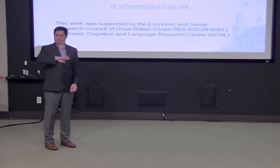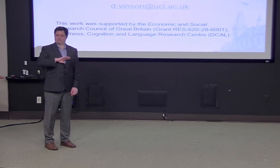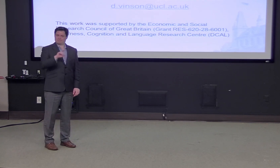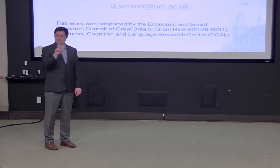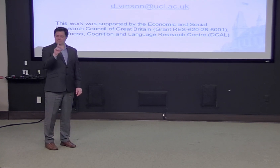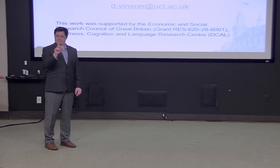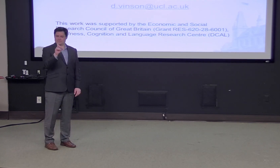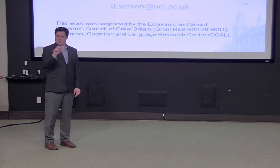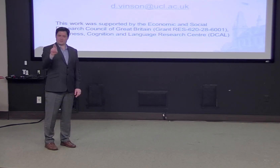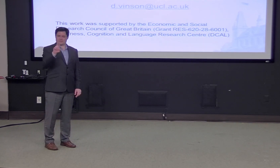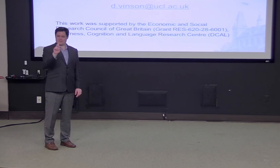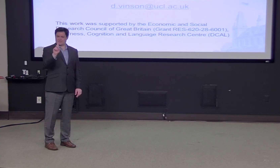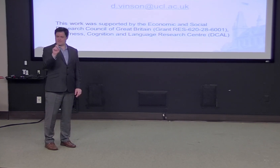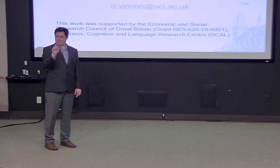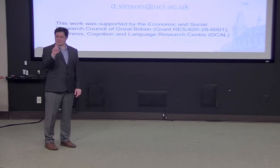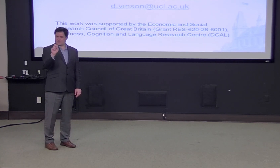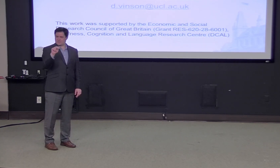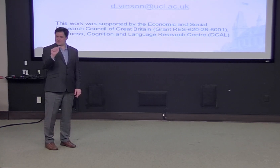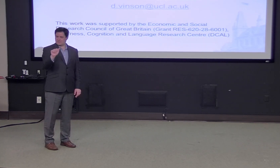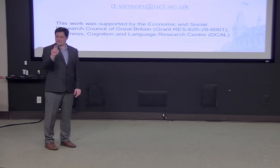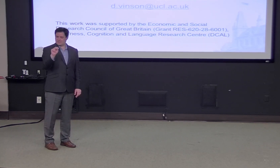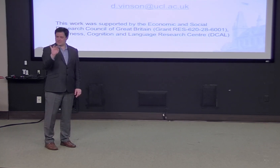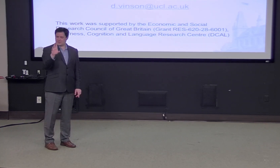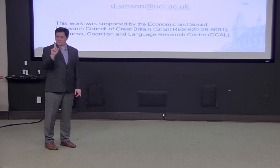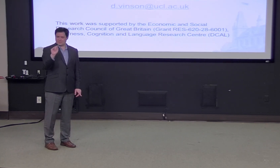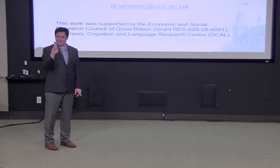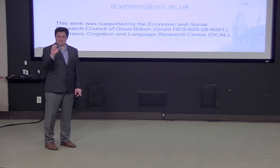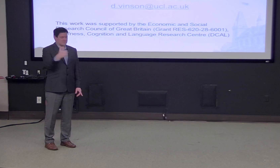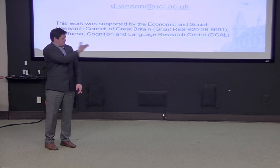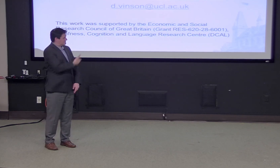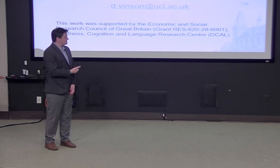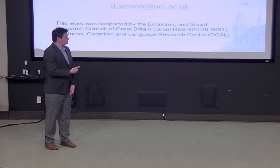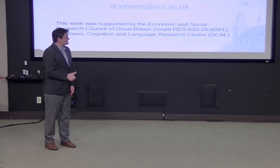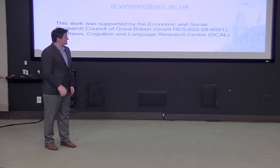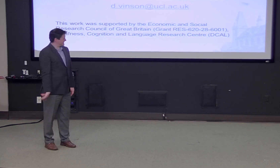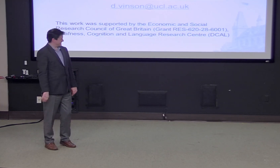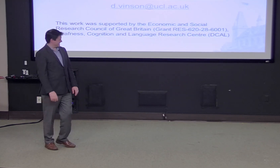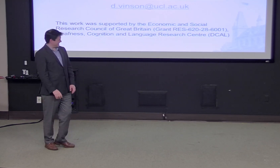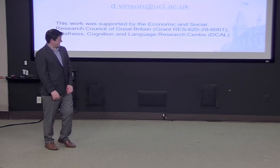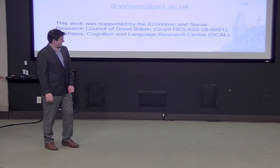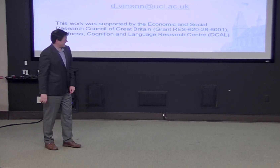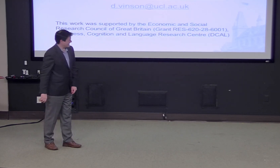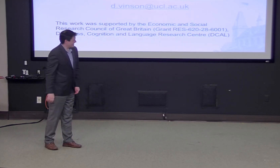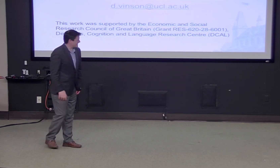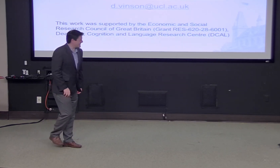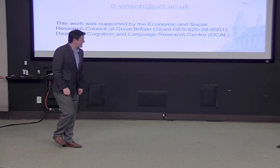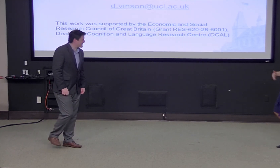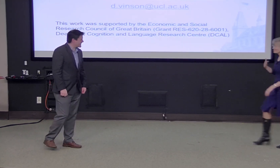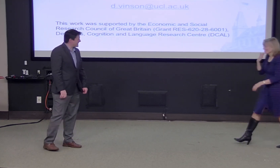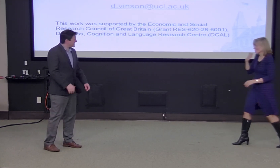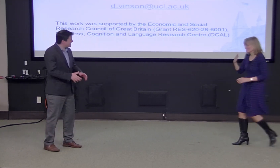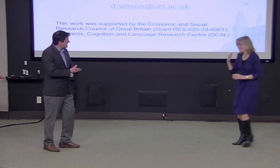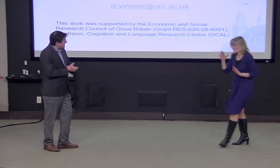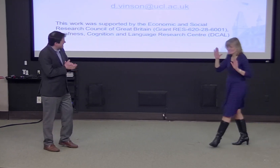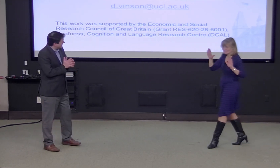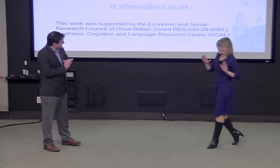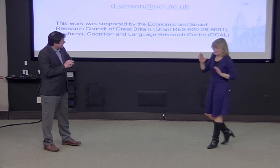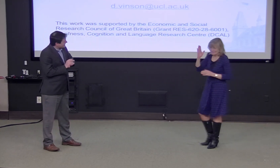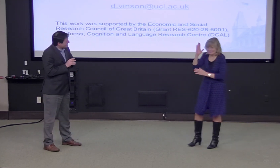I have a colleague of mine who's coming up now. Dr. Brenda Nicodemus has a question. Thank you. That was a